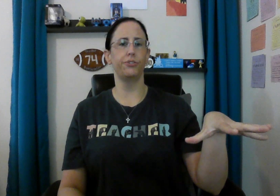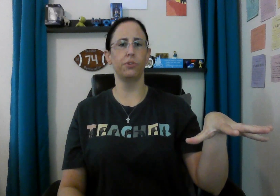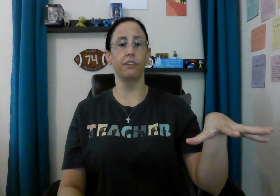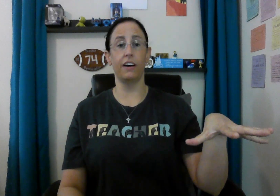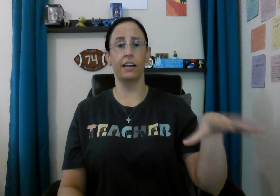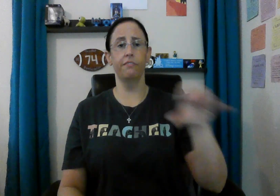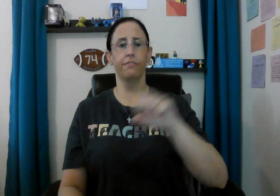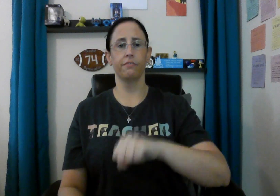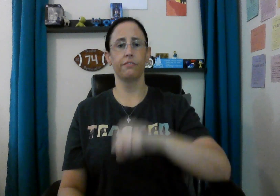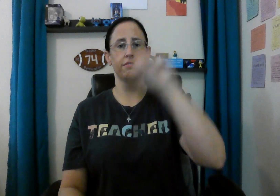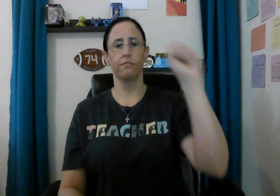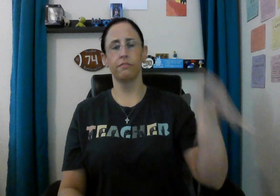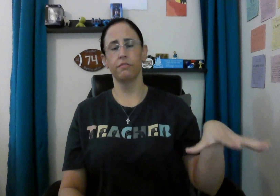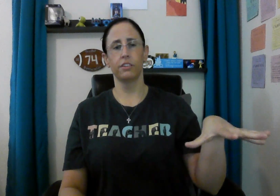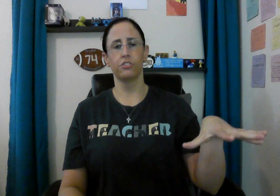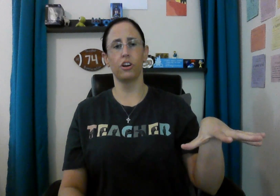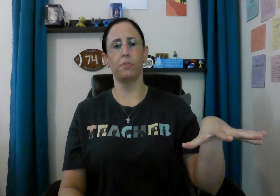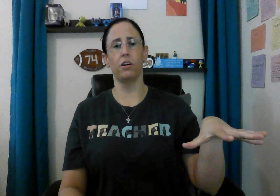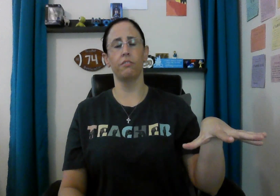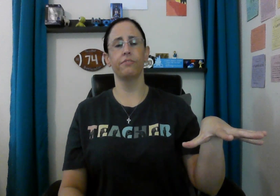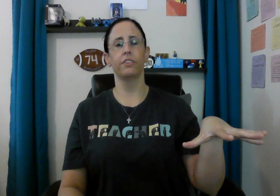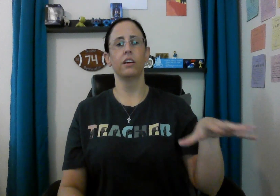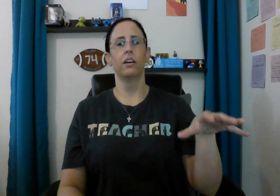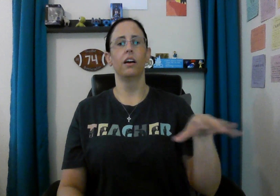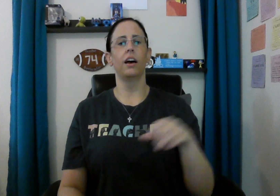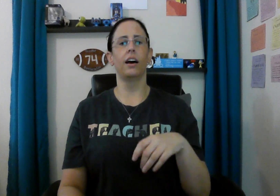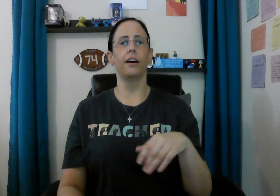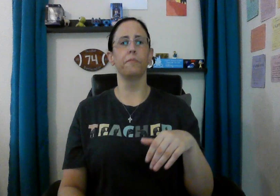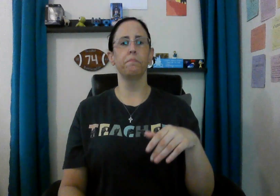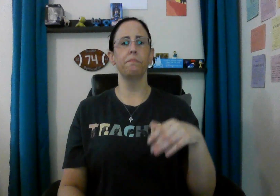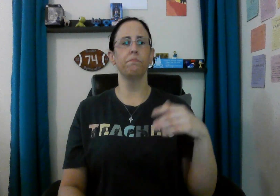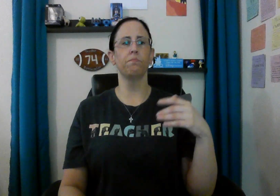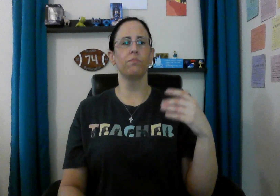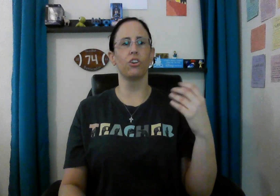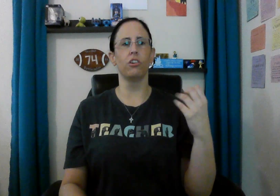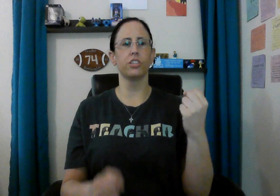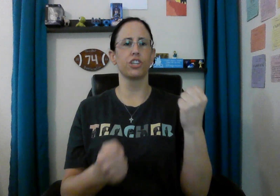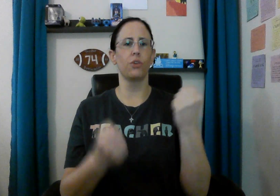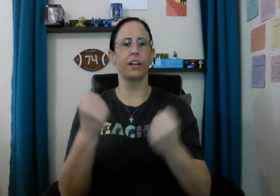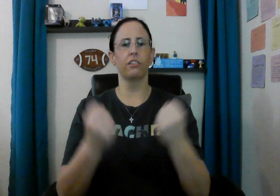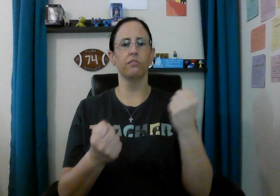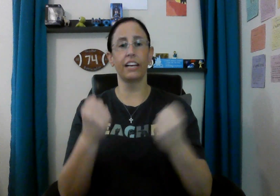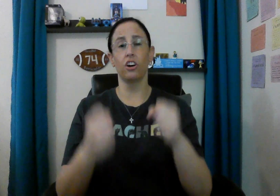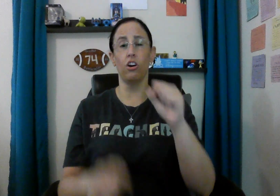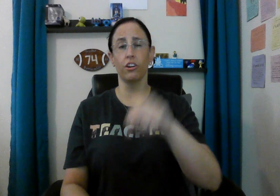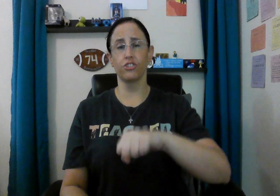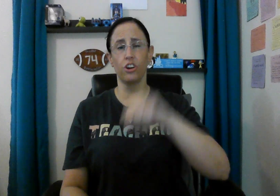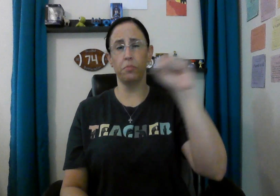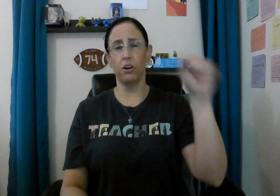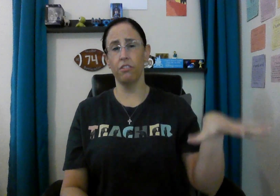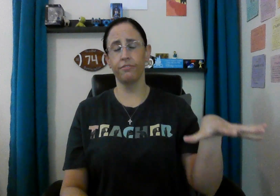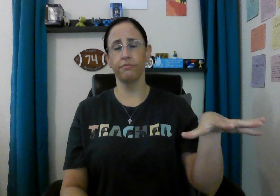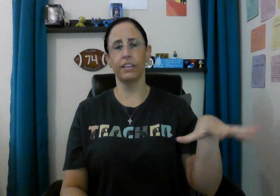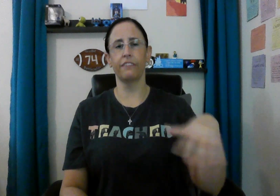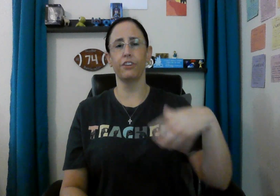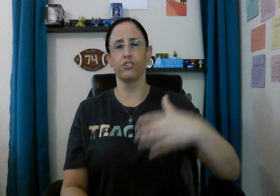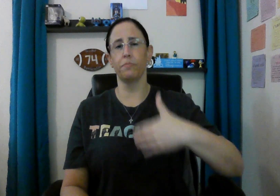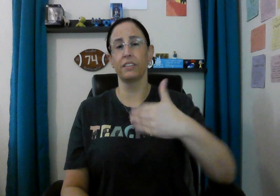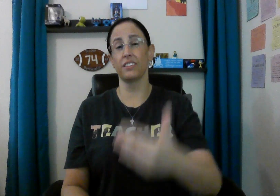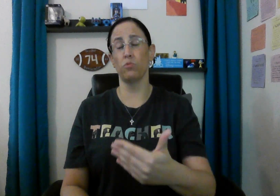to a 5. Drop off. They're also showing like car drop off, like if you're dropping someone